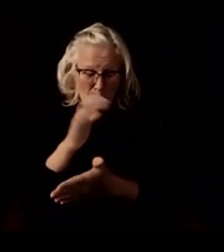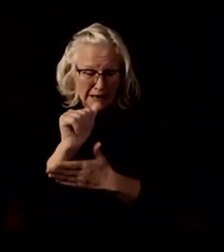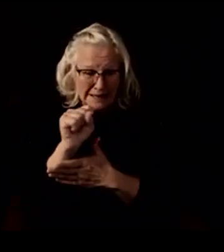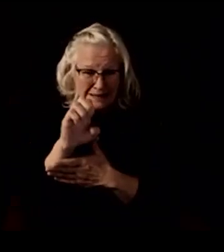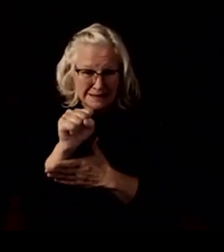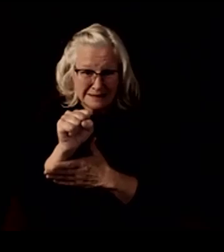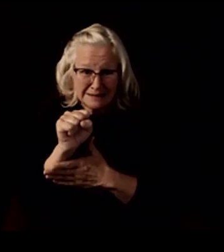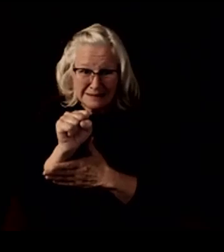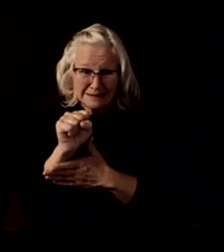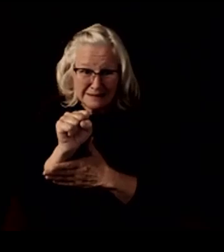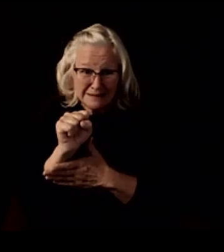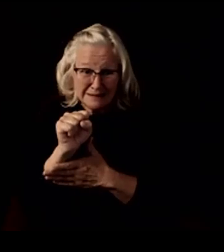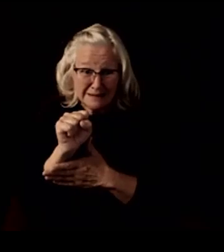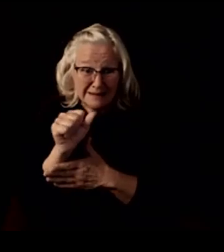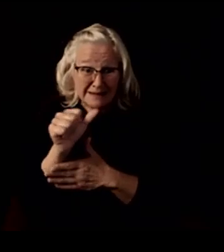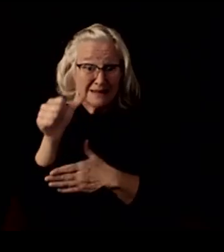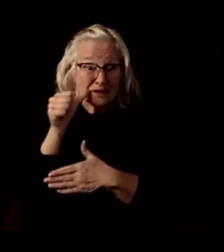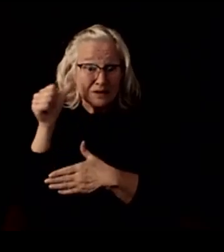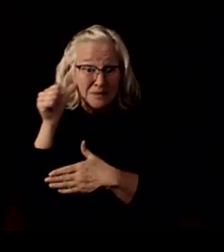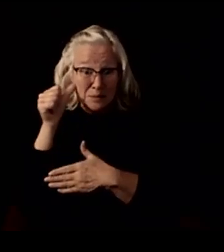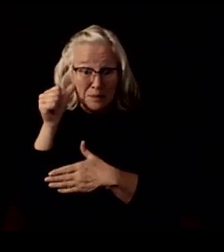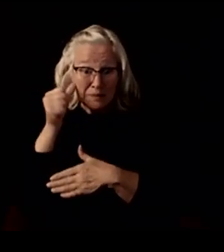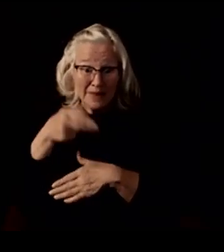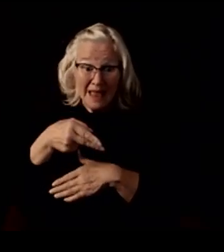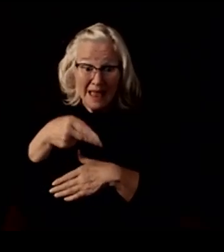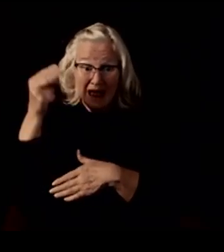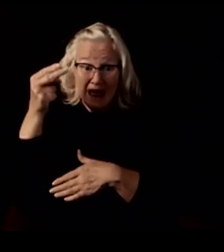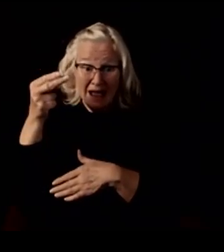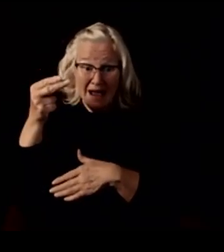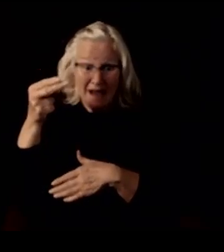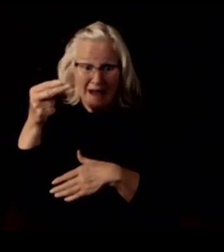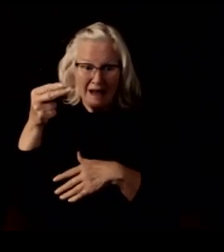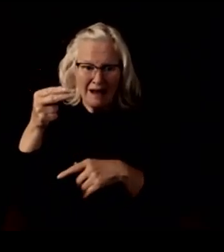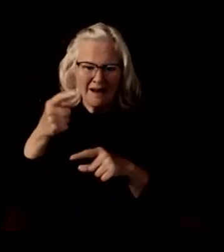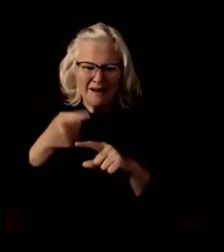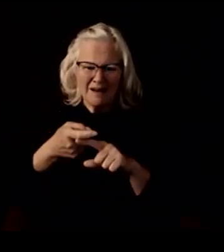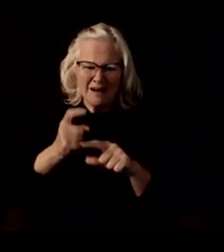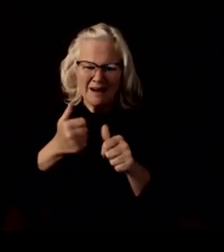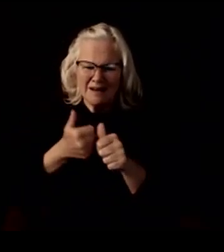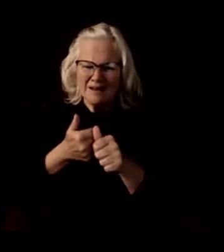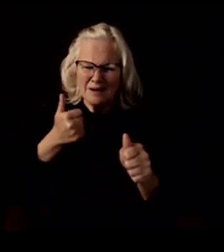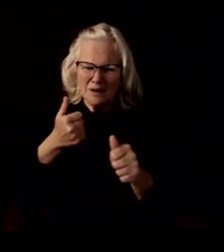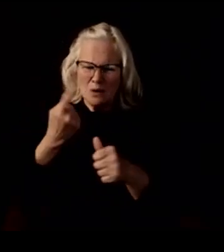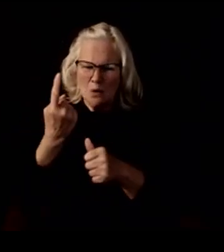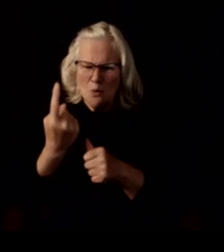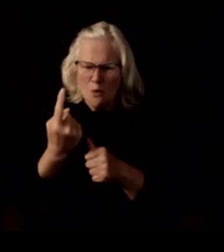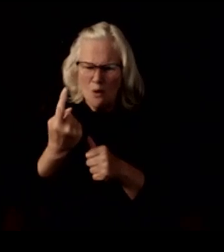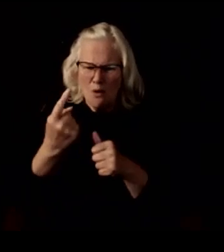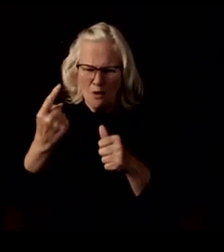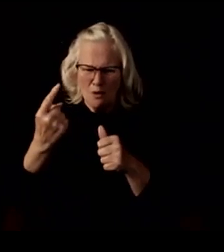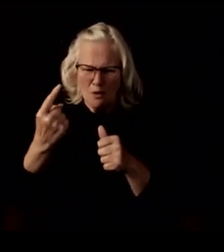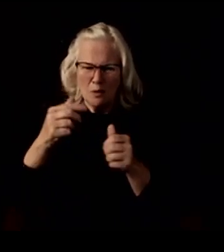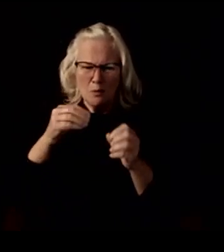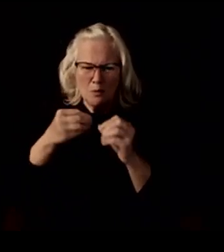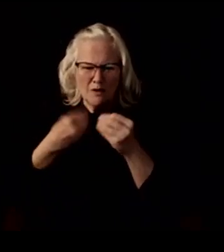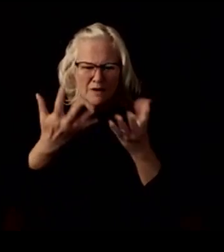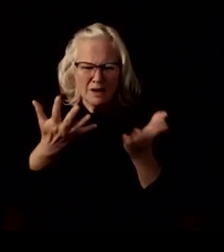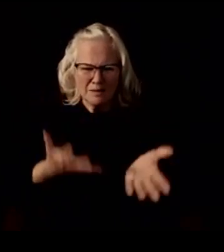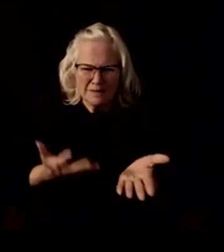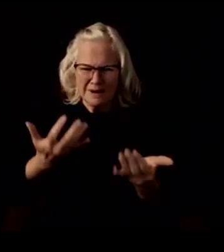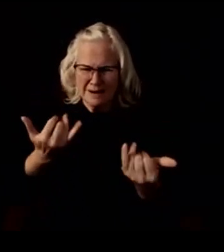backlog of cases and tests from a particular provider. But in general, we are seeing some upticks in our numbers that are concerning. We're